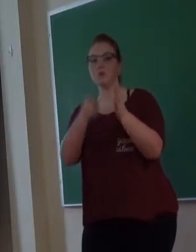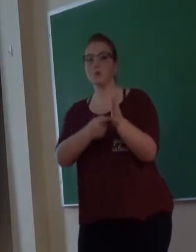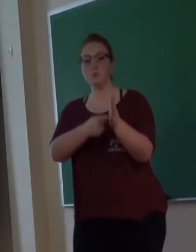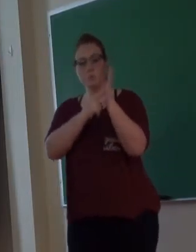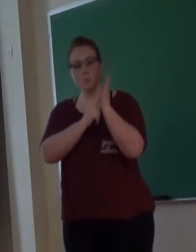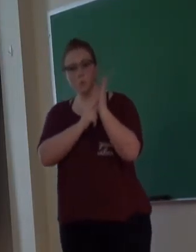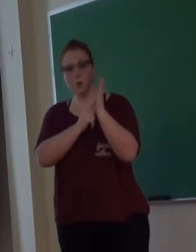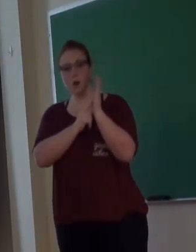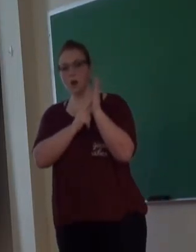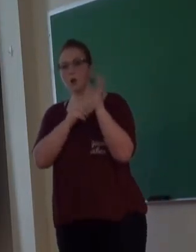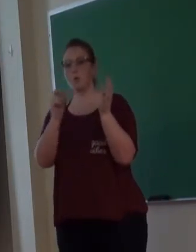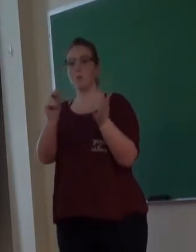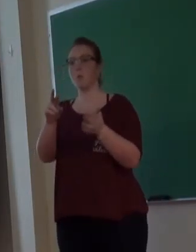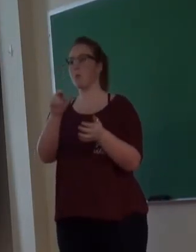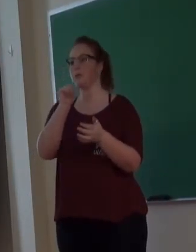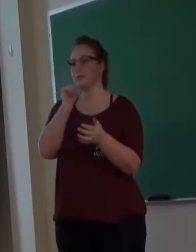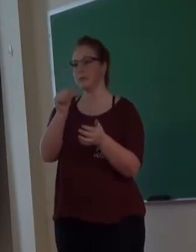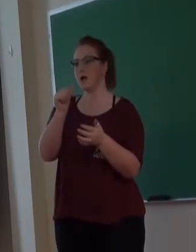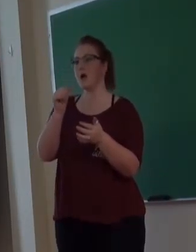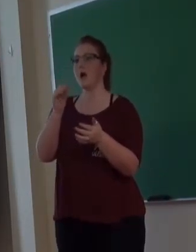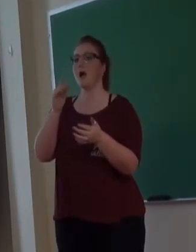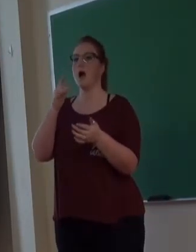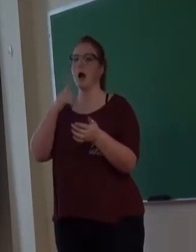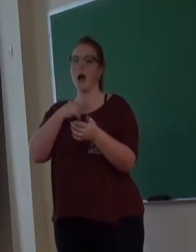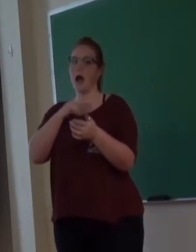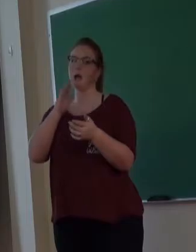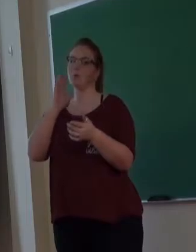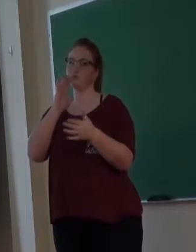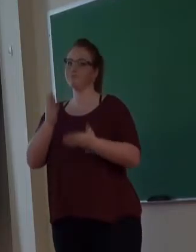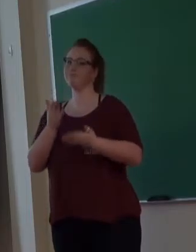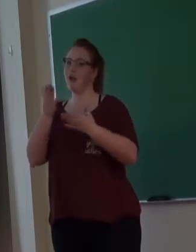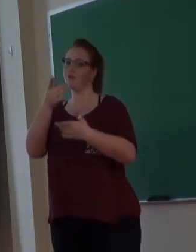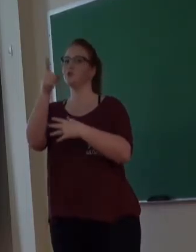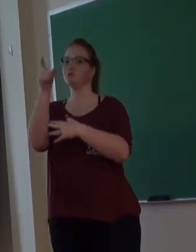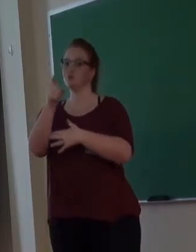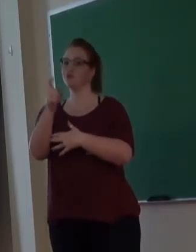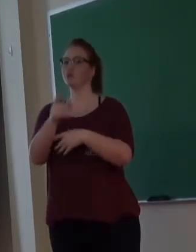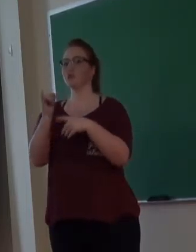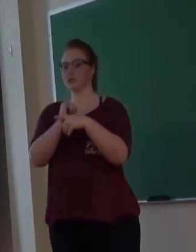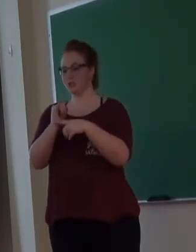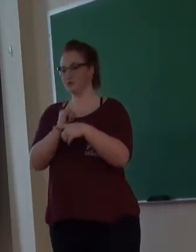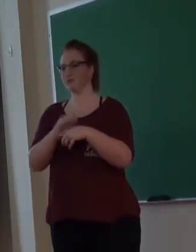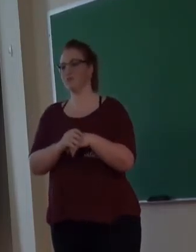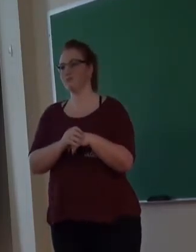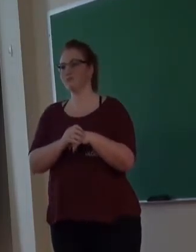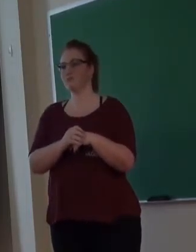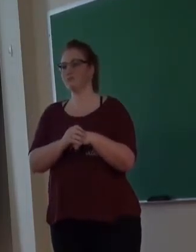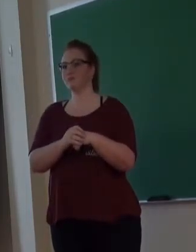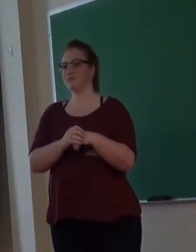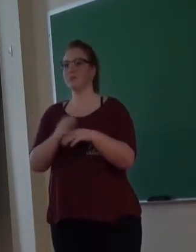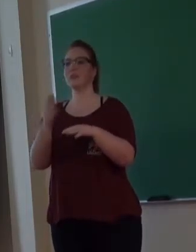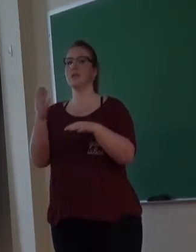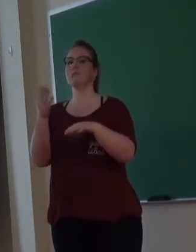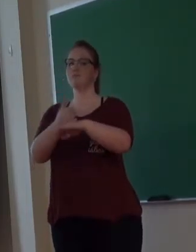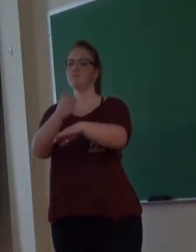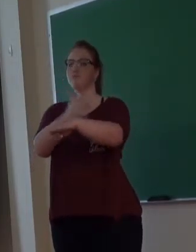do an internship or not, I highly, highly, highly suggest it. It's the best way as a college student to get